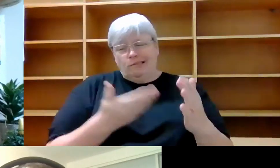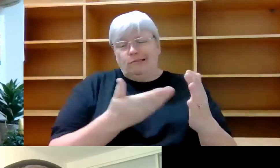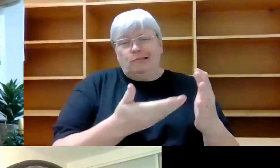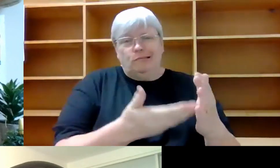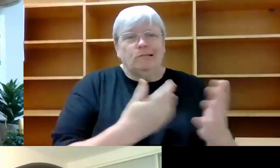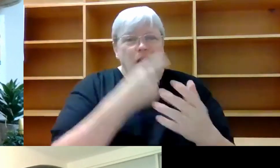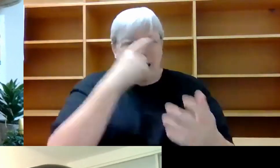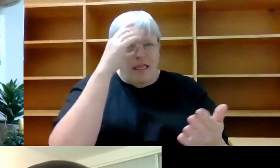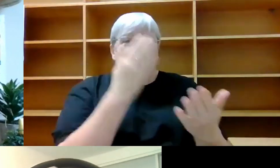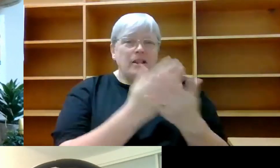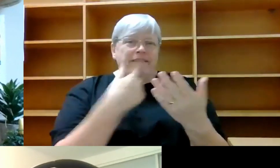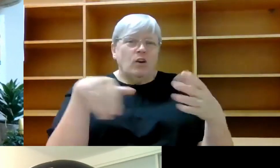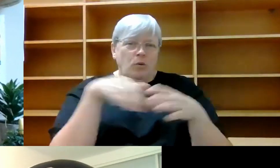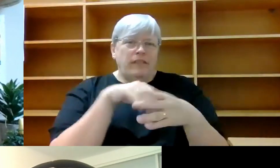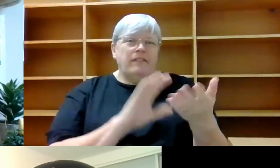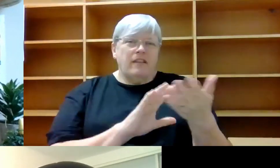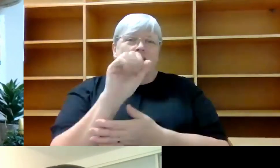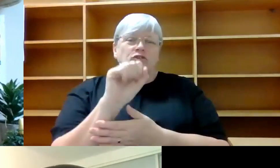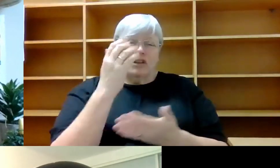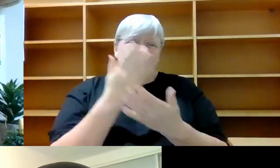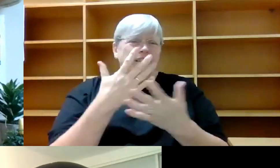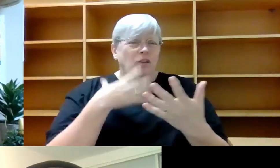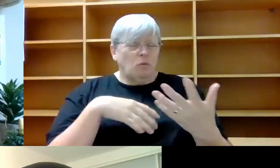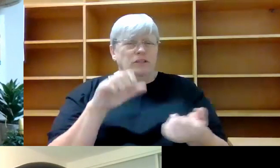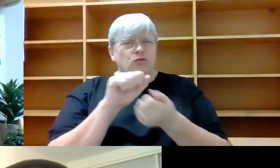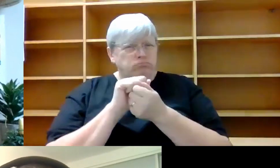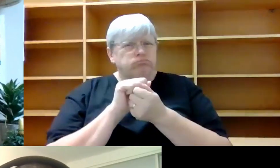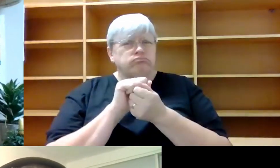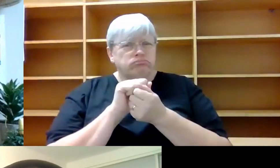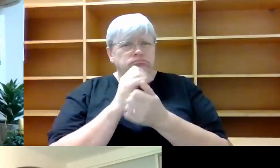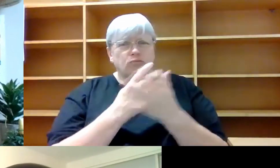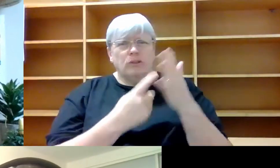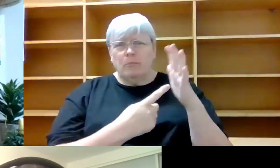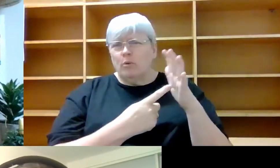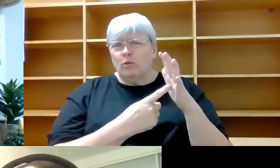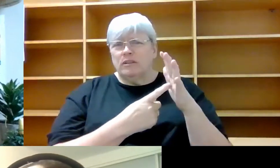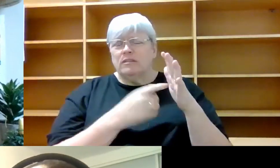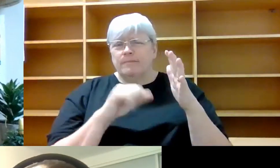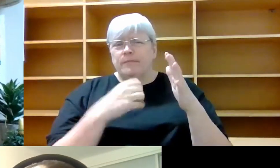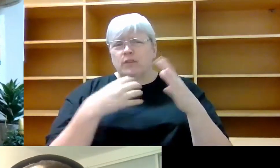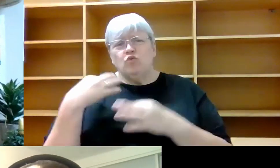And so I really wanted to tap into that. It's very important that I did to represent them as they were.